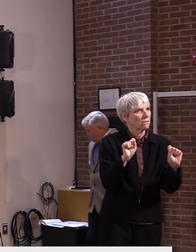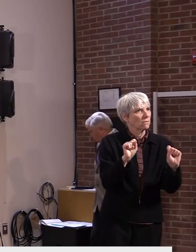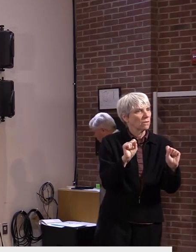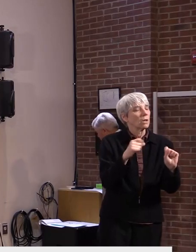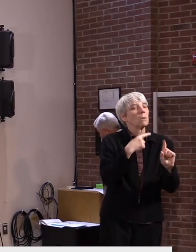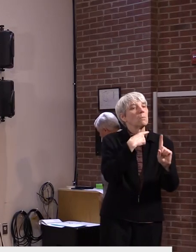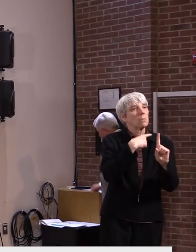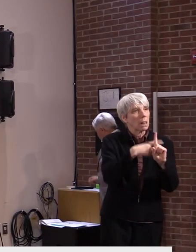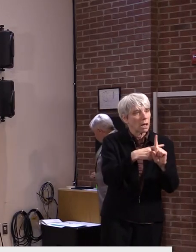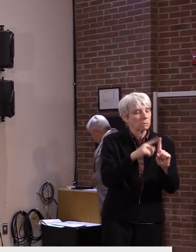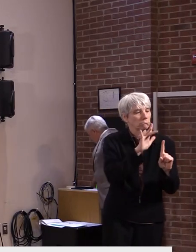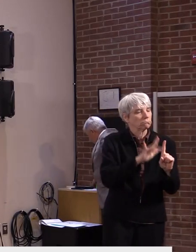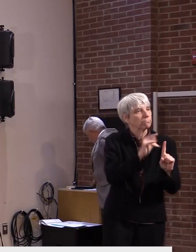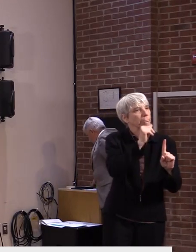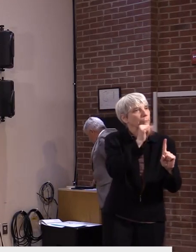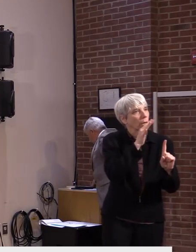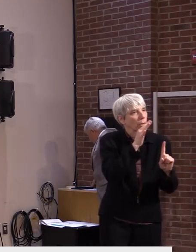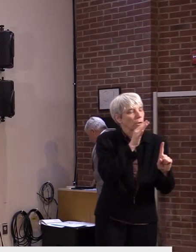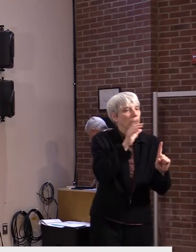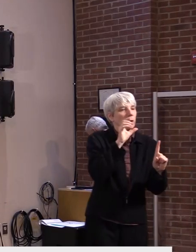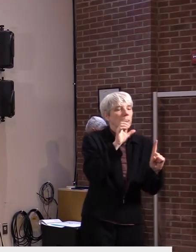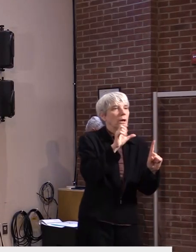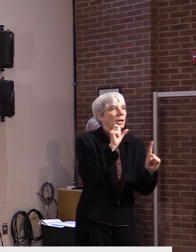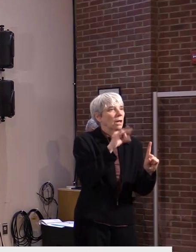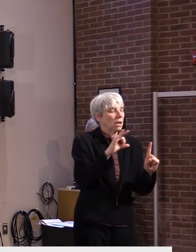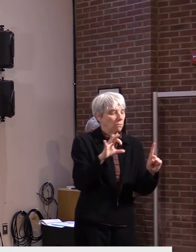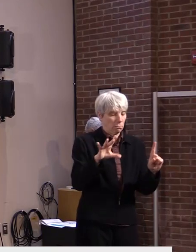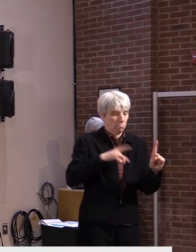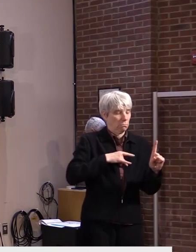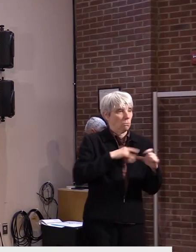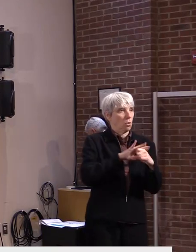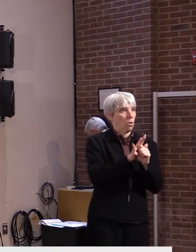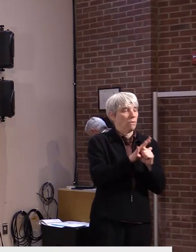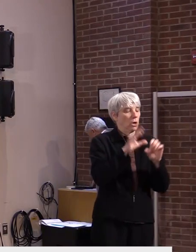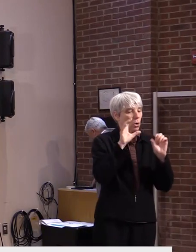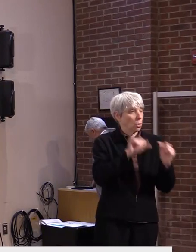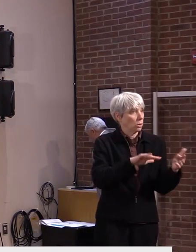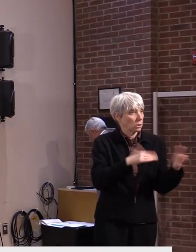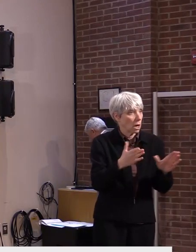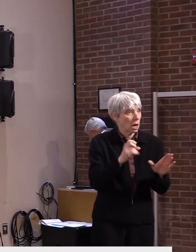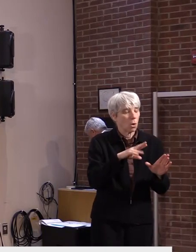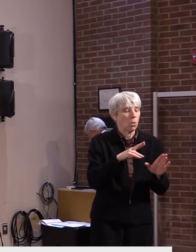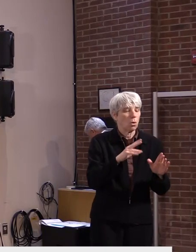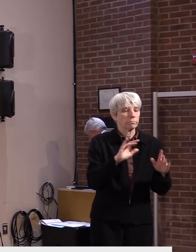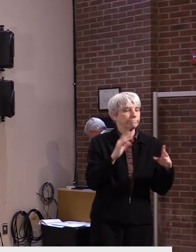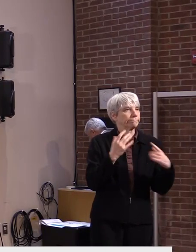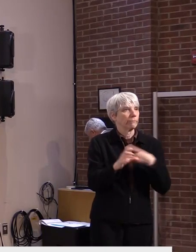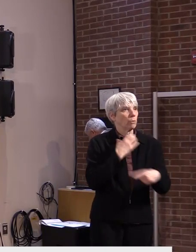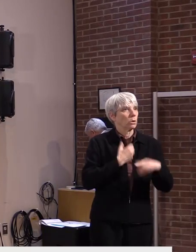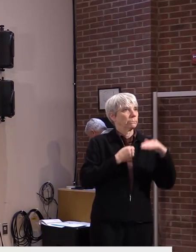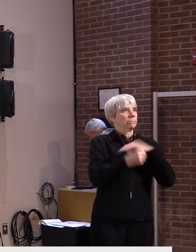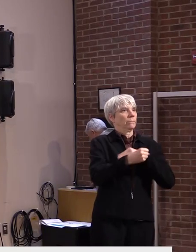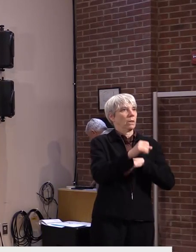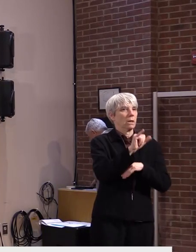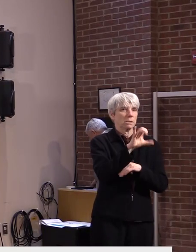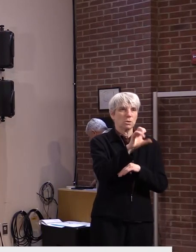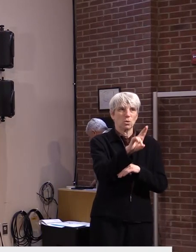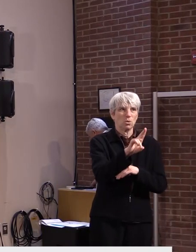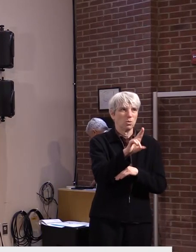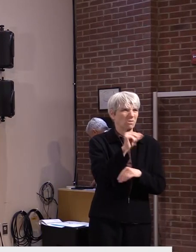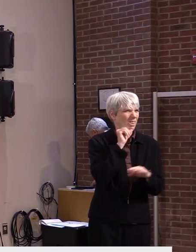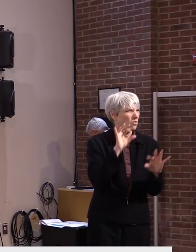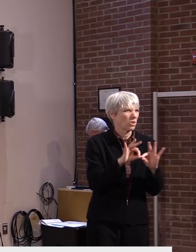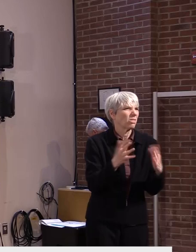mother of death or ICU admission. And finally, we are preparing for the approval